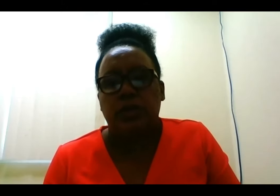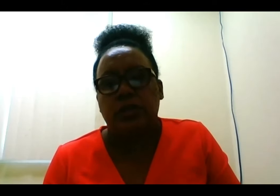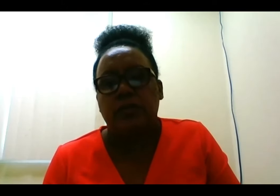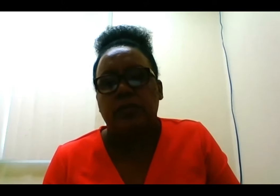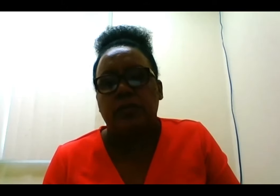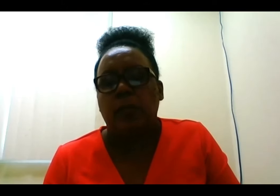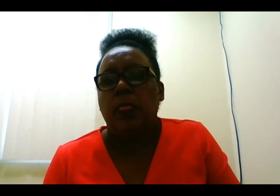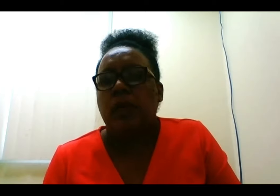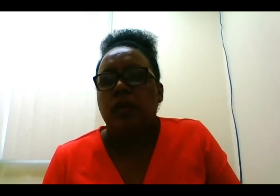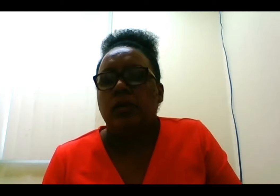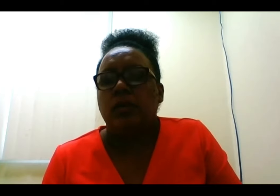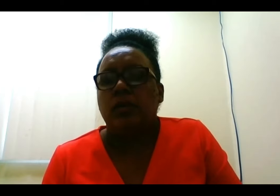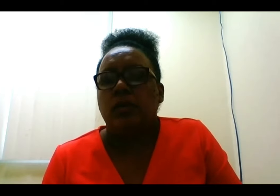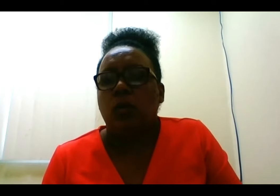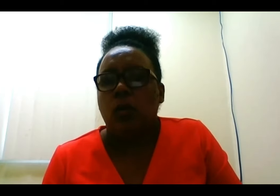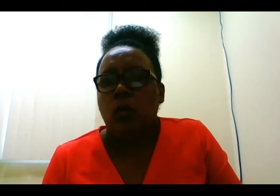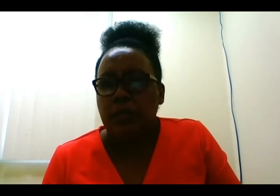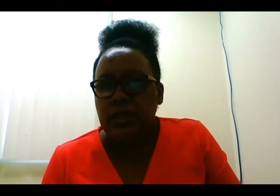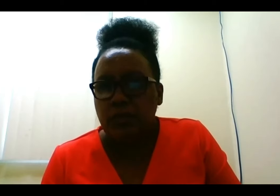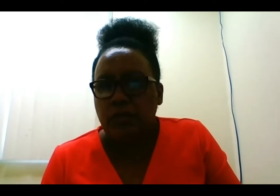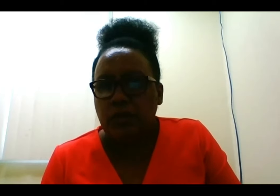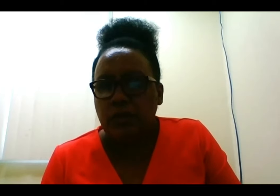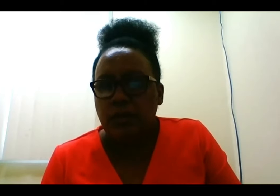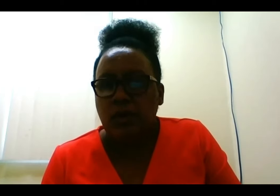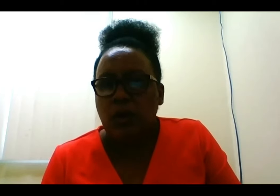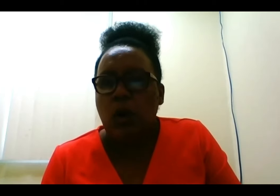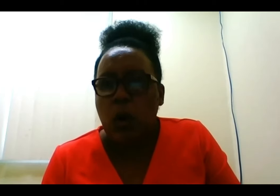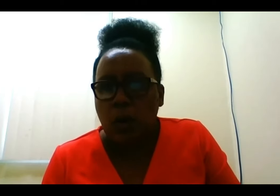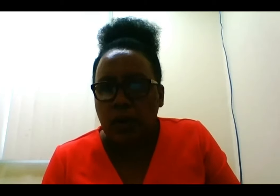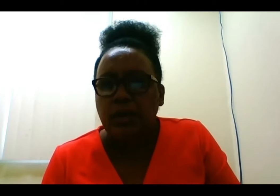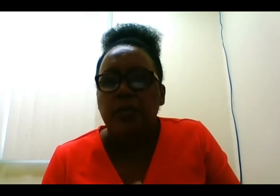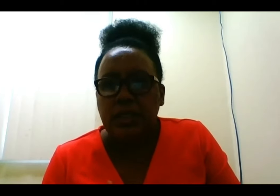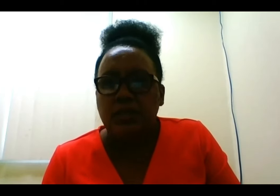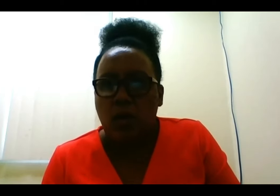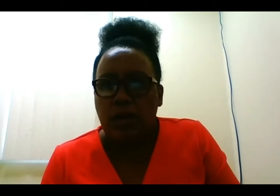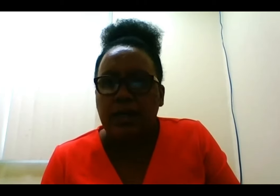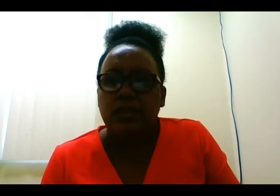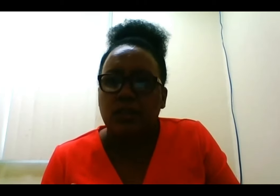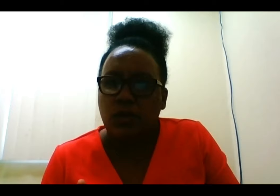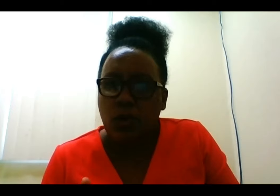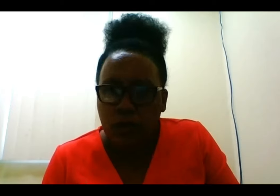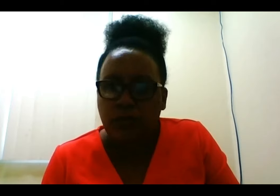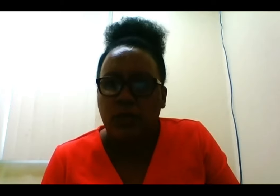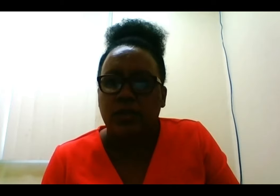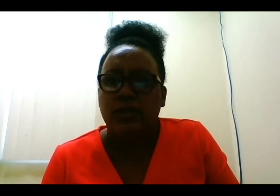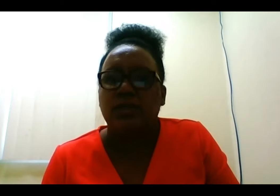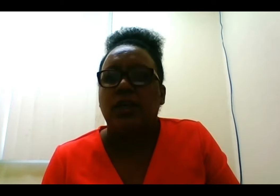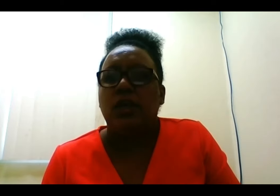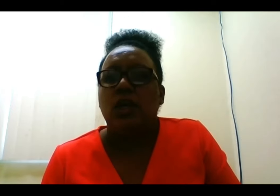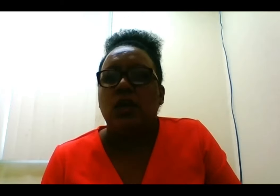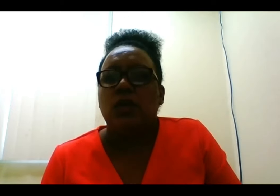education. We believe all means all, and it is our